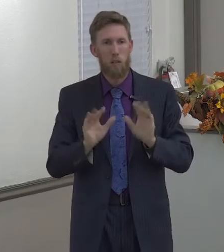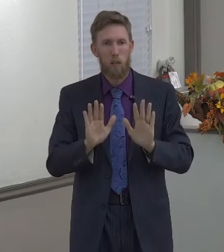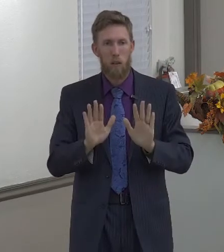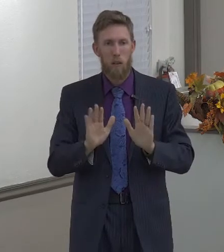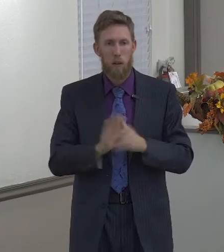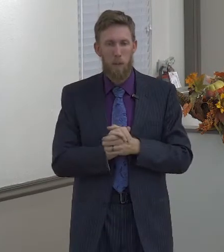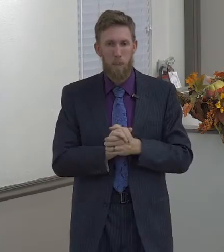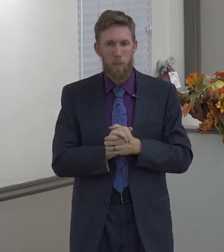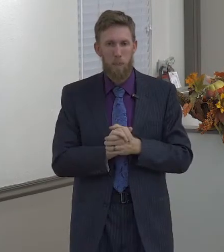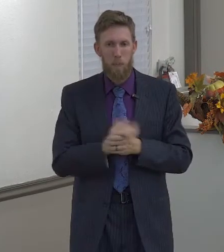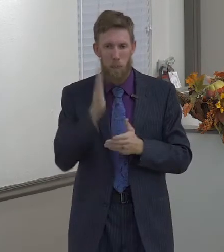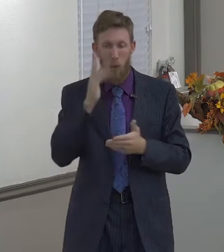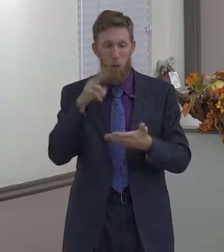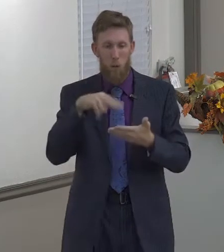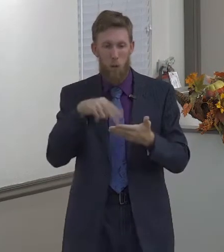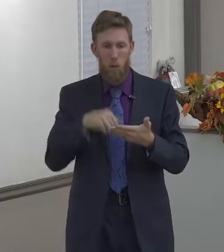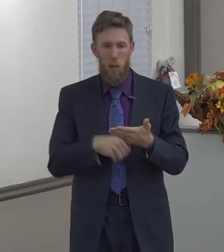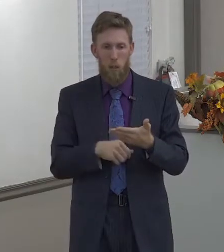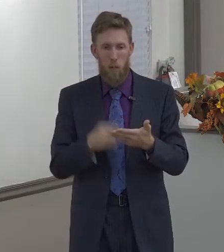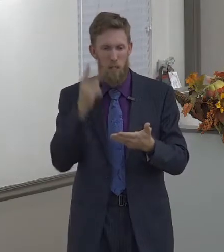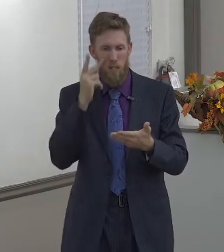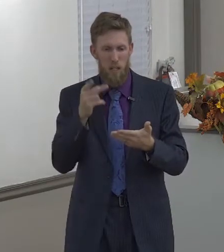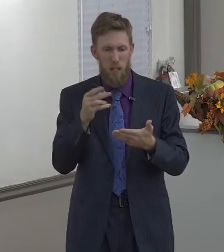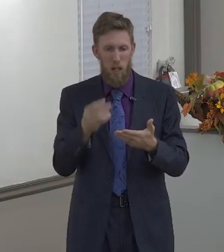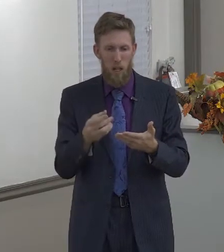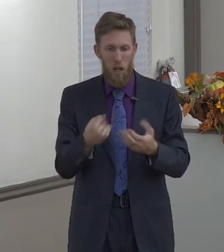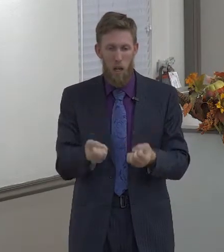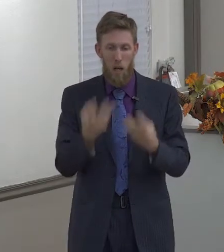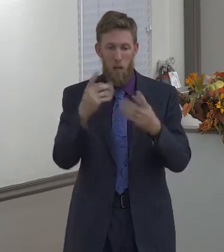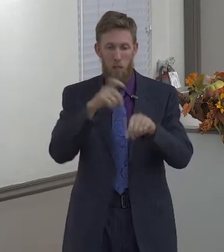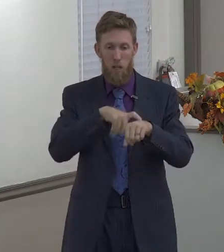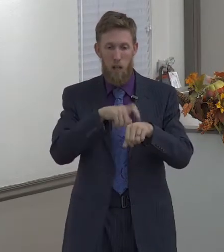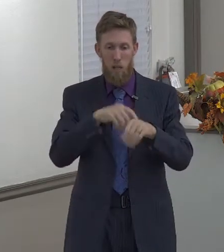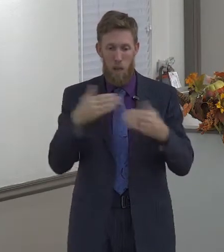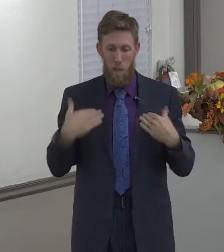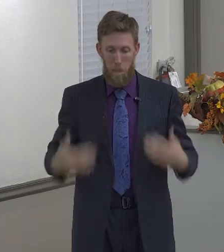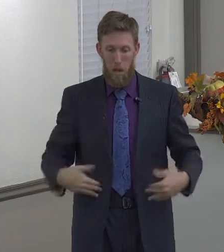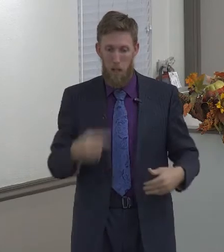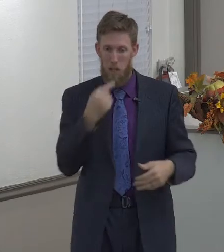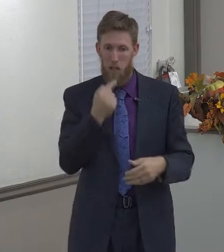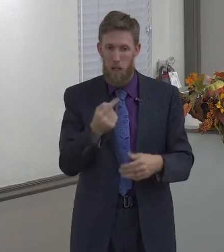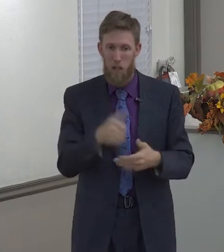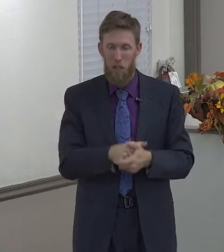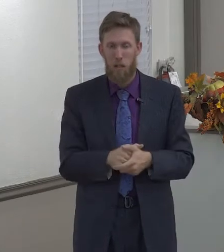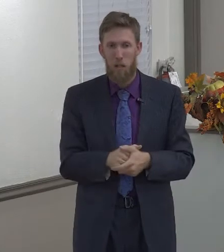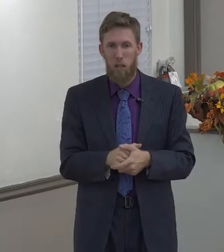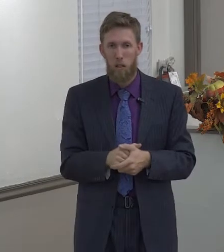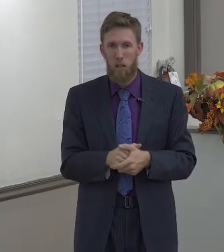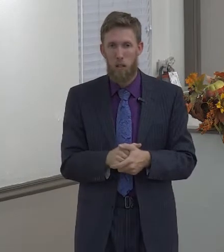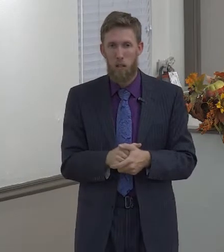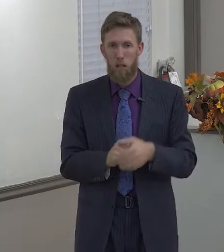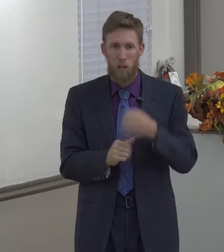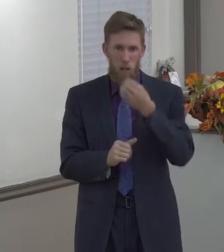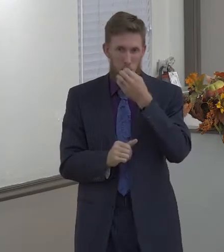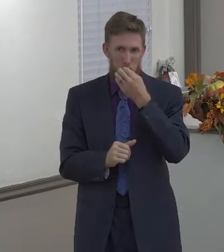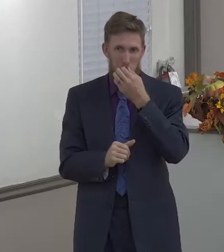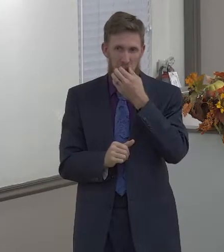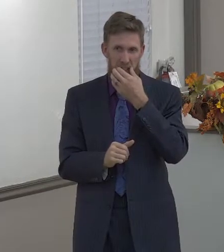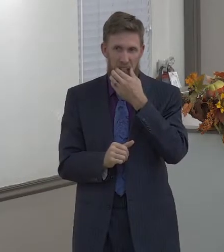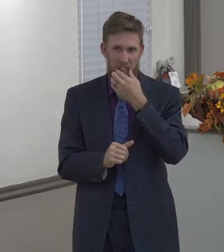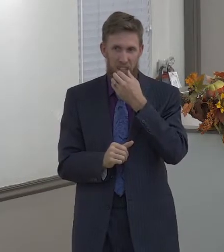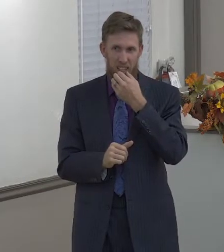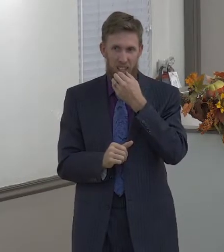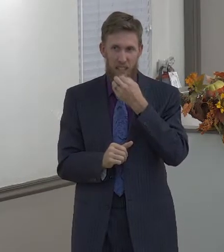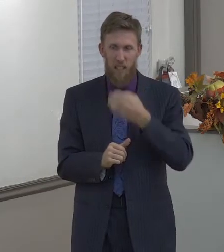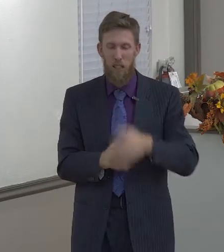count, but I struggled once I ran out of fingers. So keep track and see how important it is that